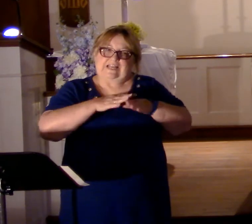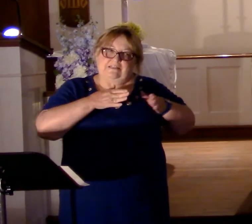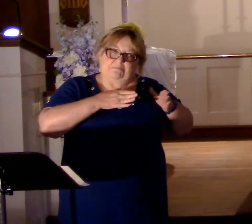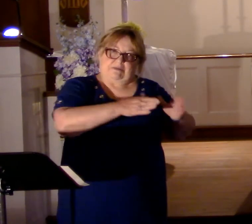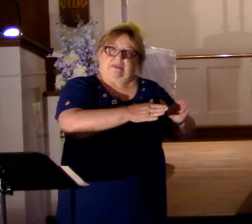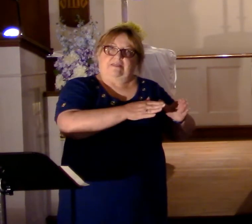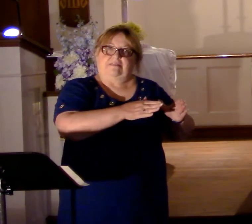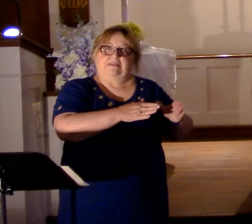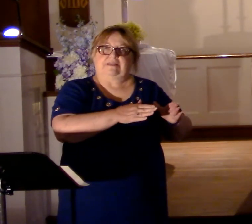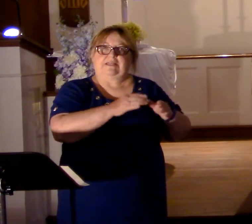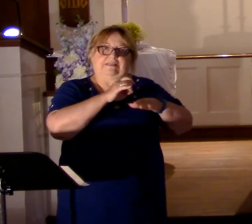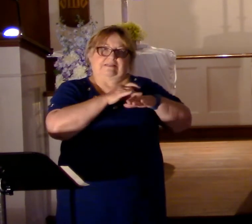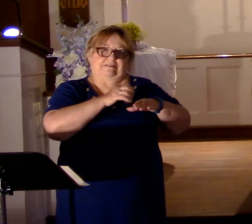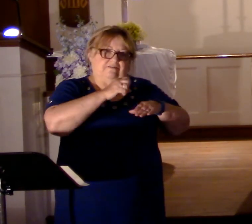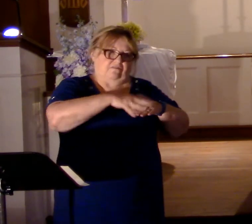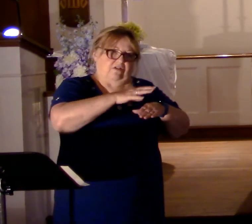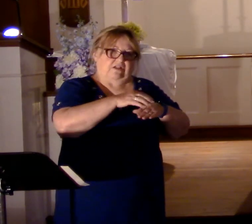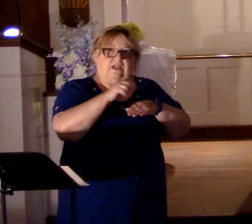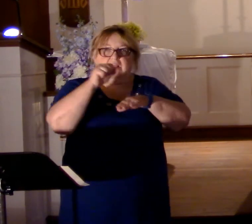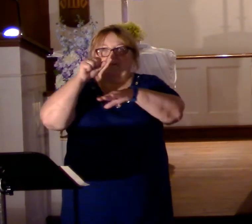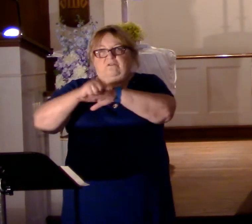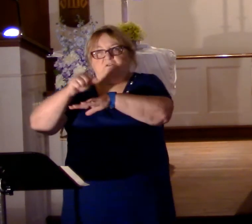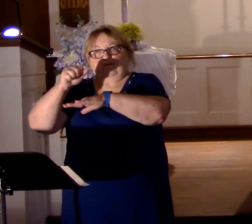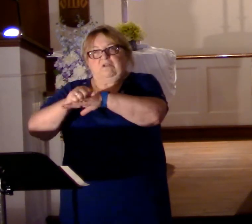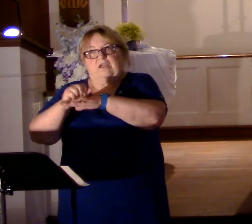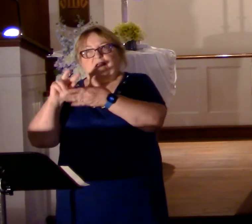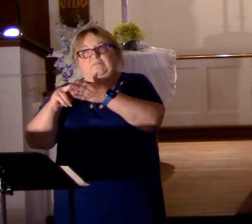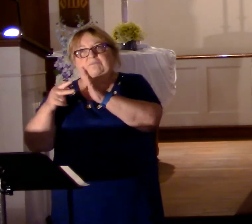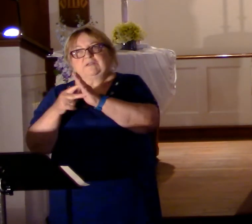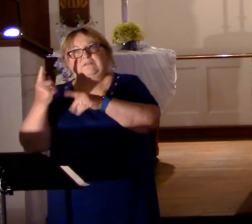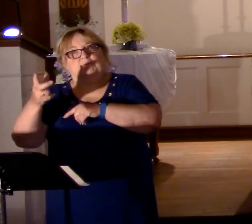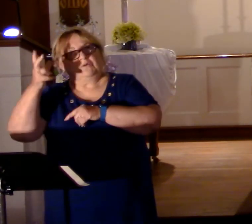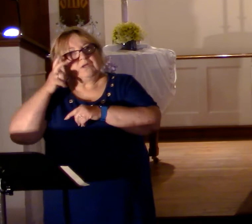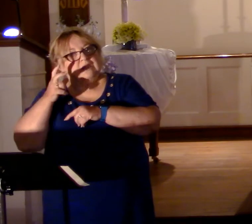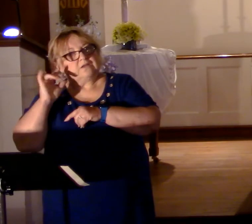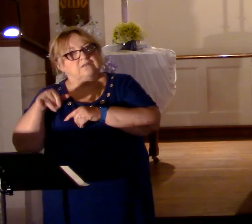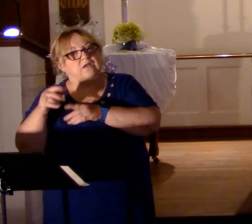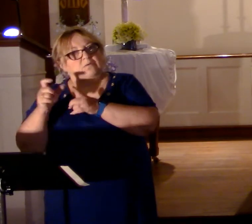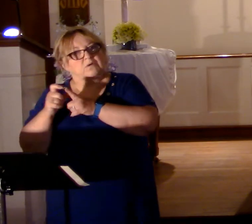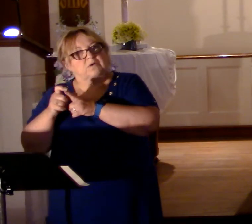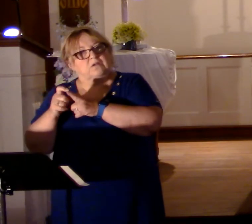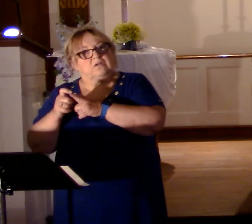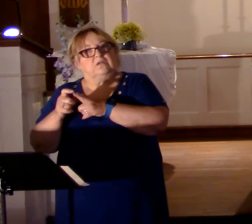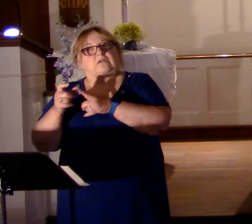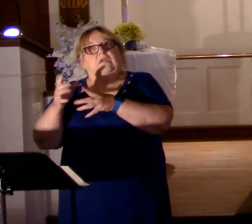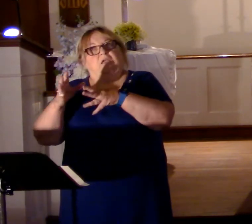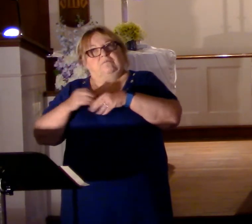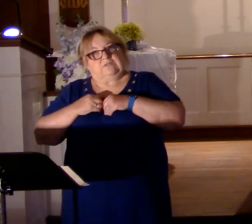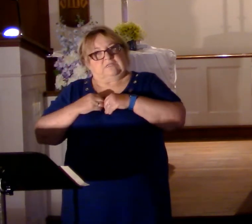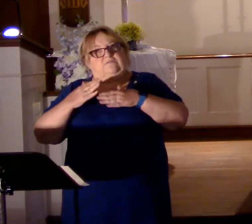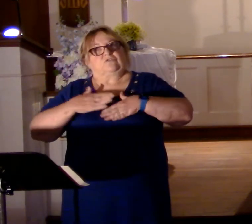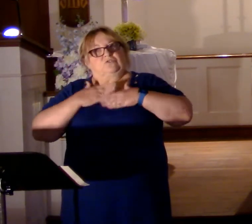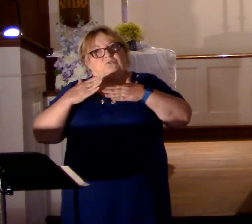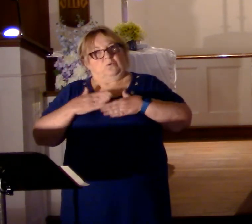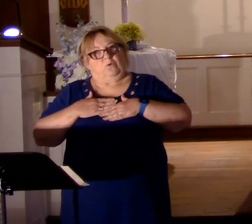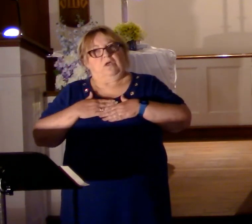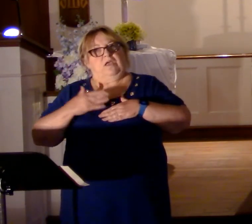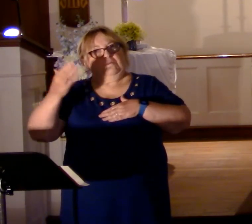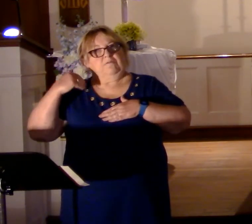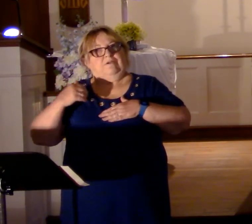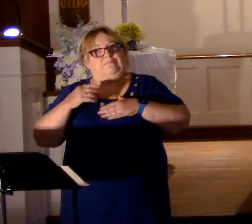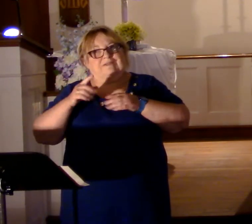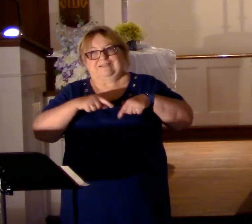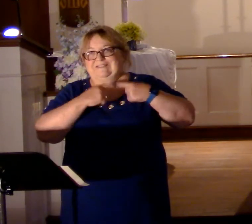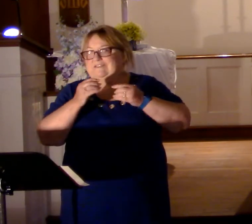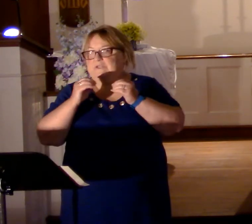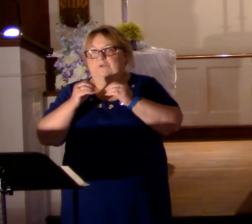path. The seed falling on rocky ground refers to someone who hears the word and at once receives its joy. But since